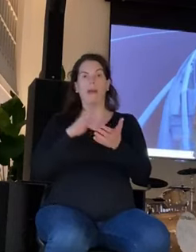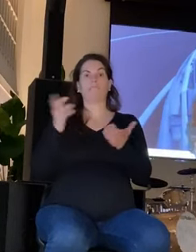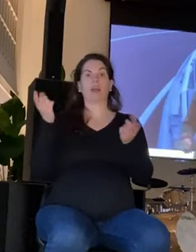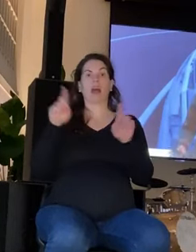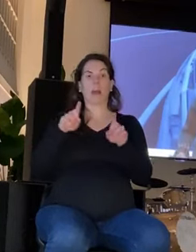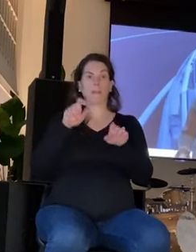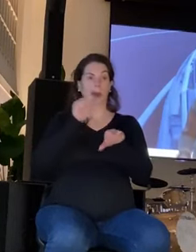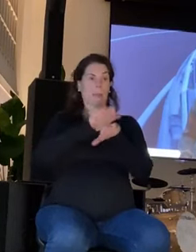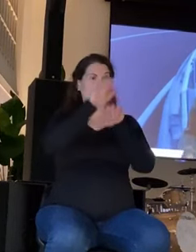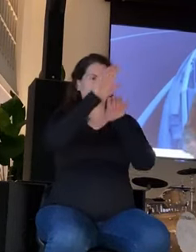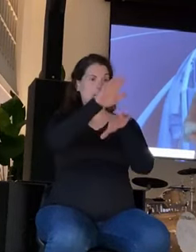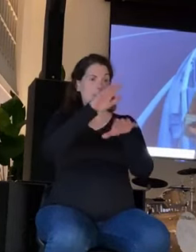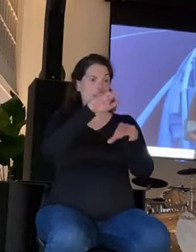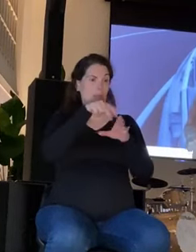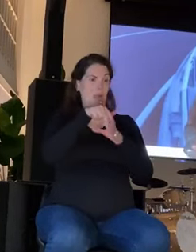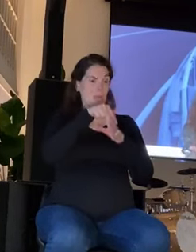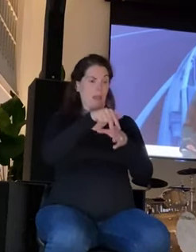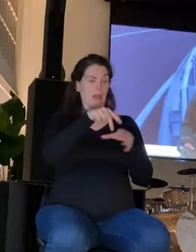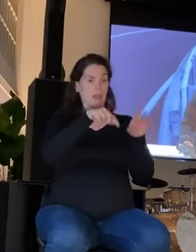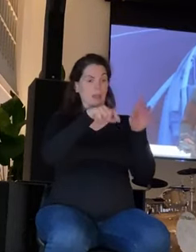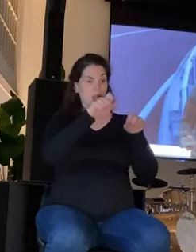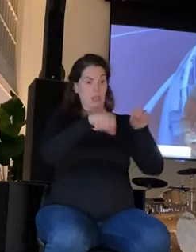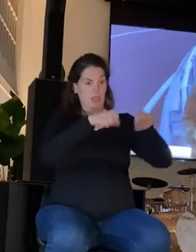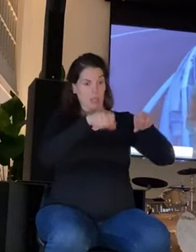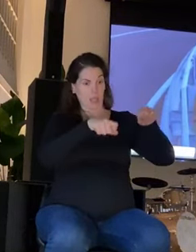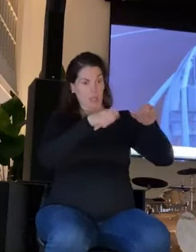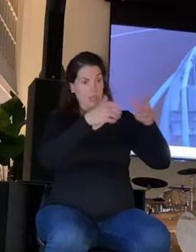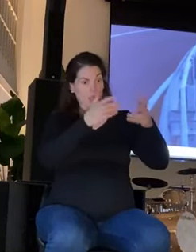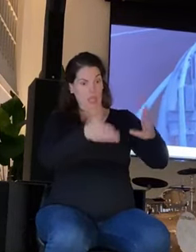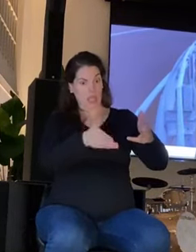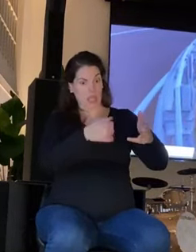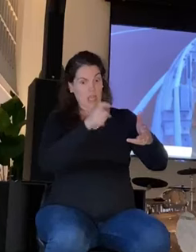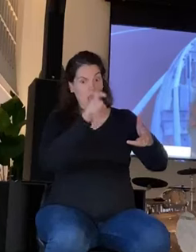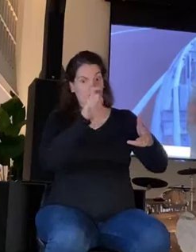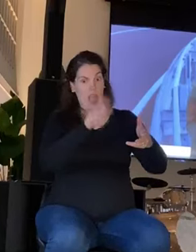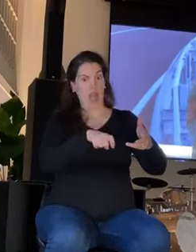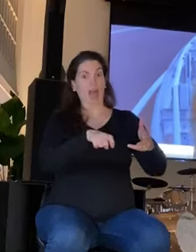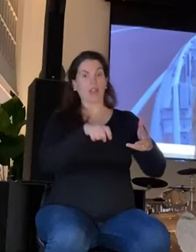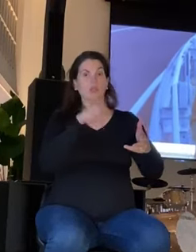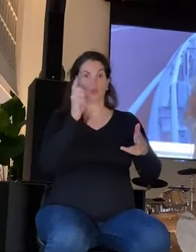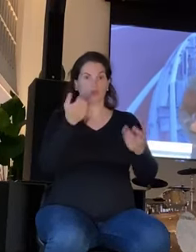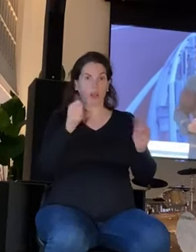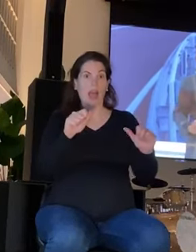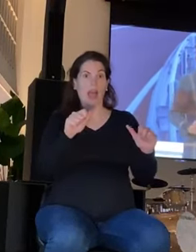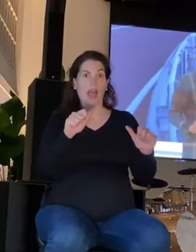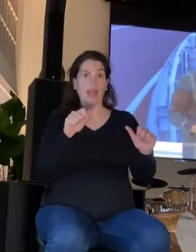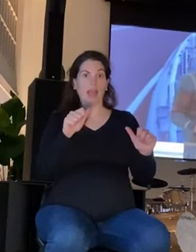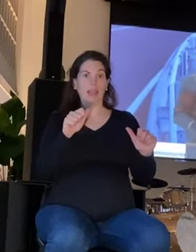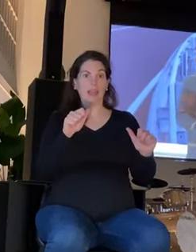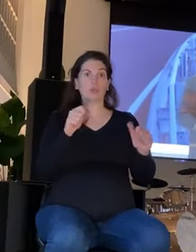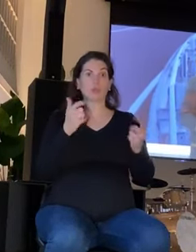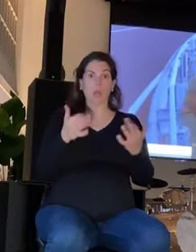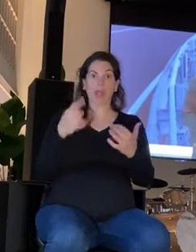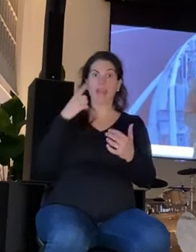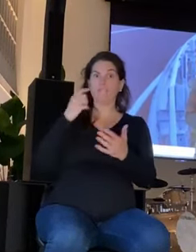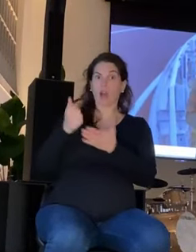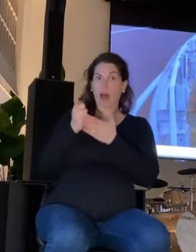to lift her on a board, put her on a wheelbarrow, take her to a pickup truck, put her in an ambulance. I couldn't do that by